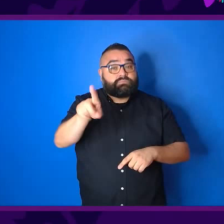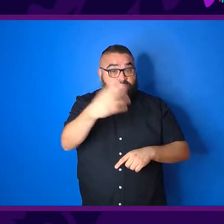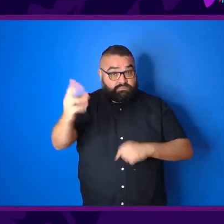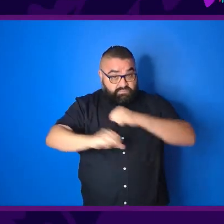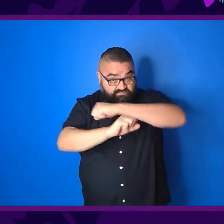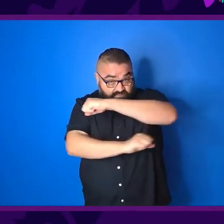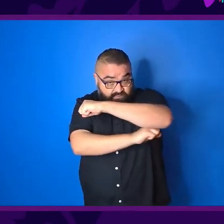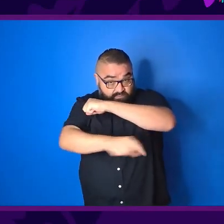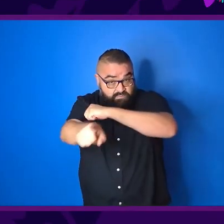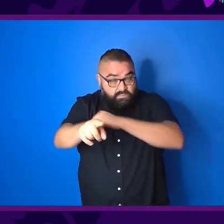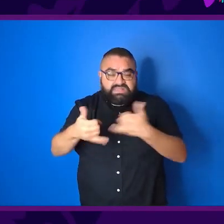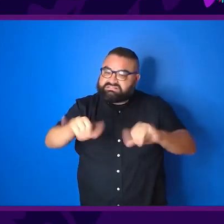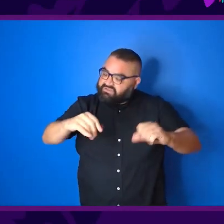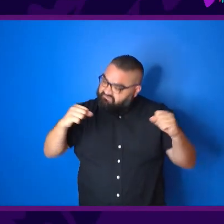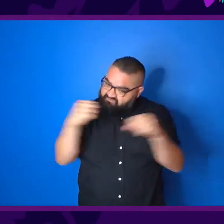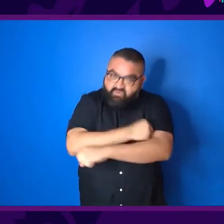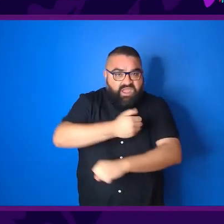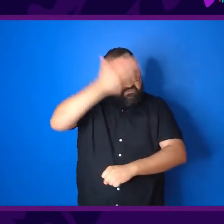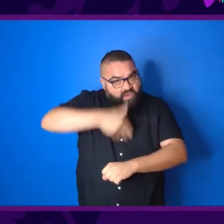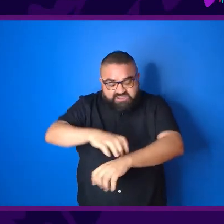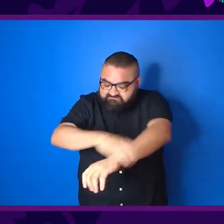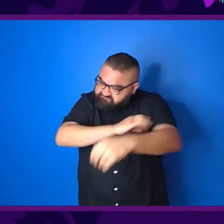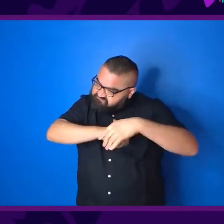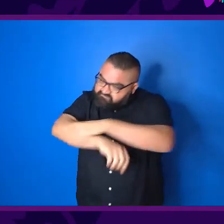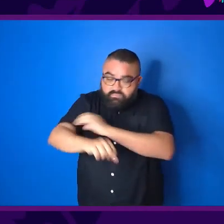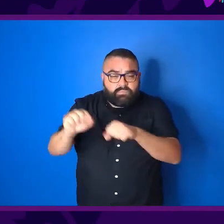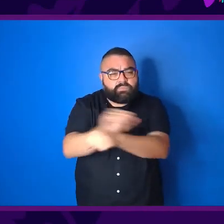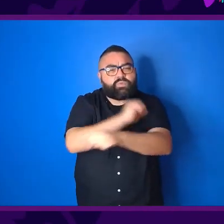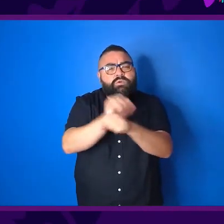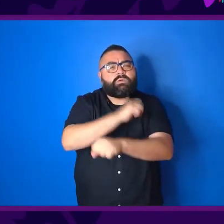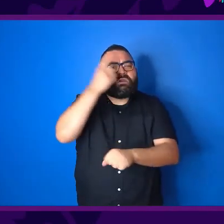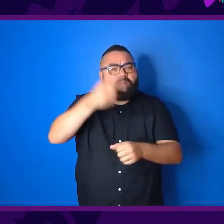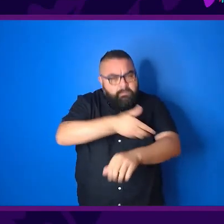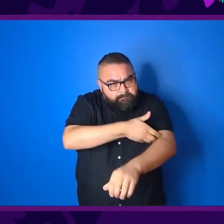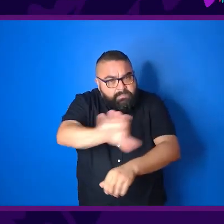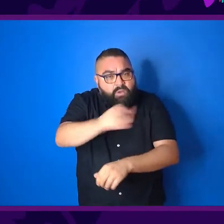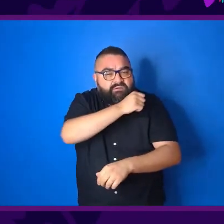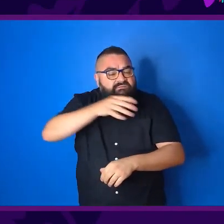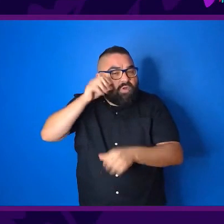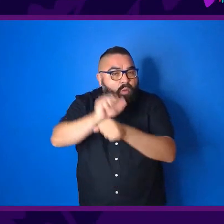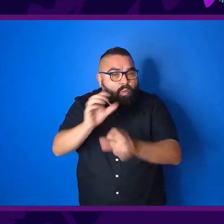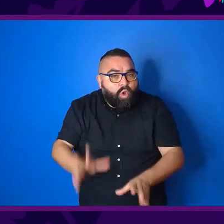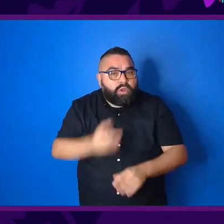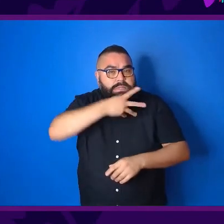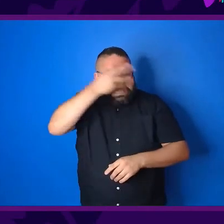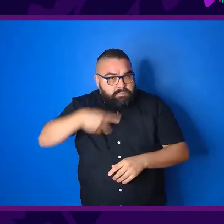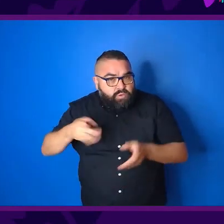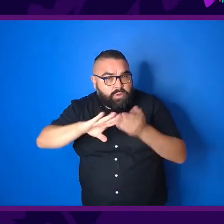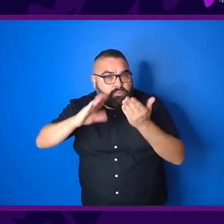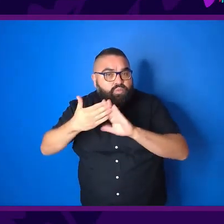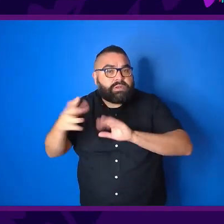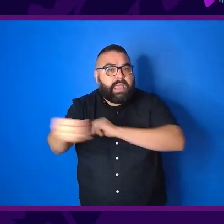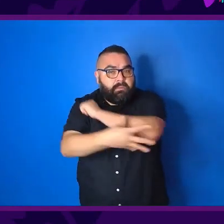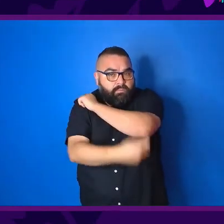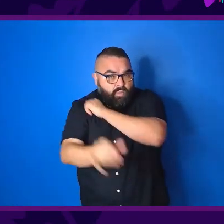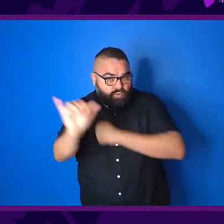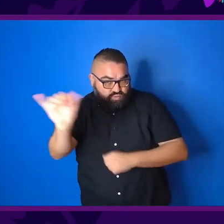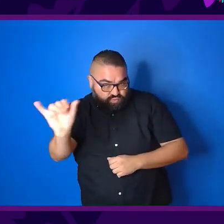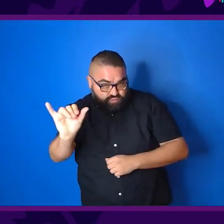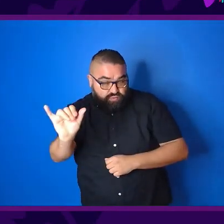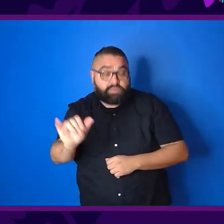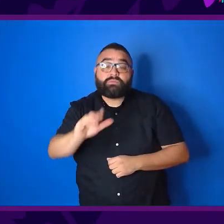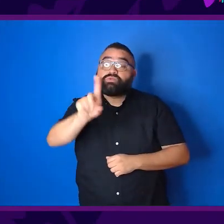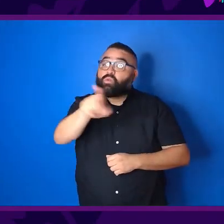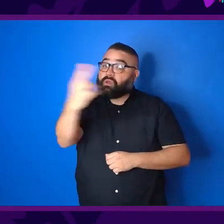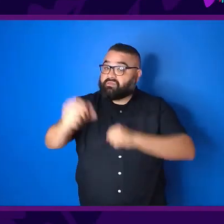fighting to empower farm workers, immigrant communities, and the poor. The credible work of the Dolores Huerta Foundation is